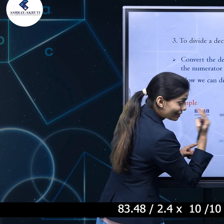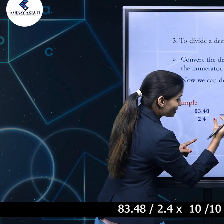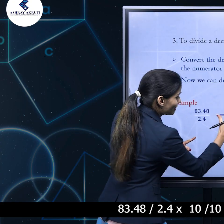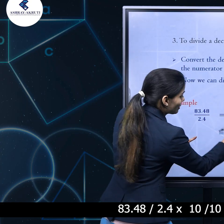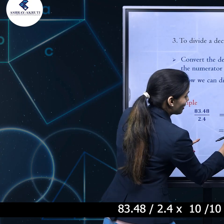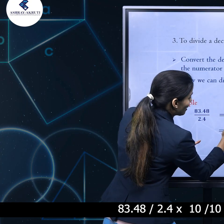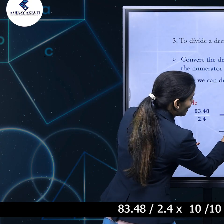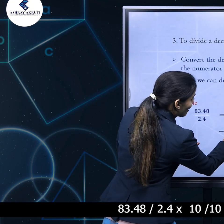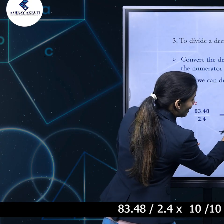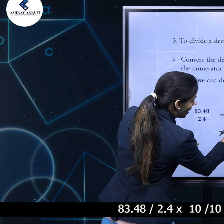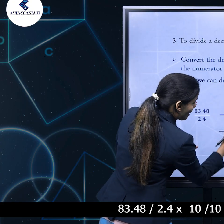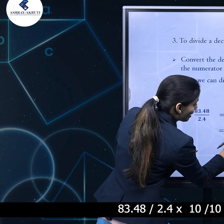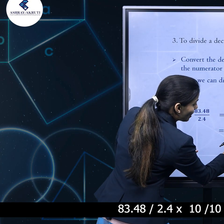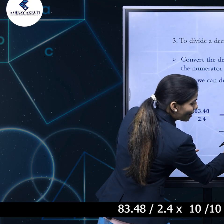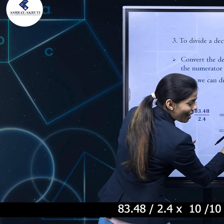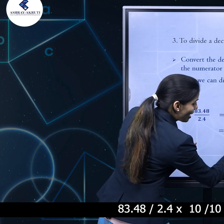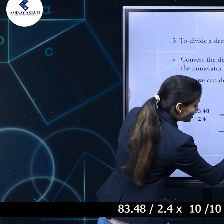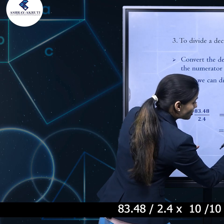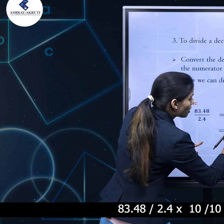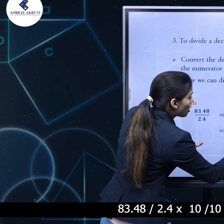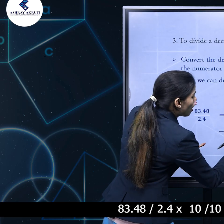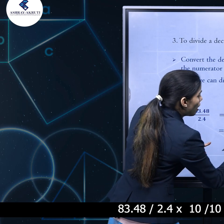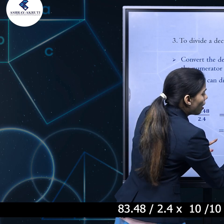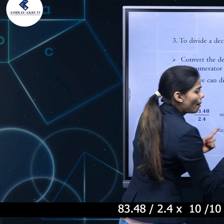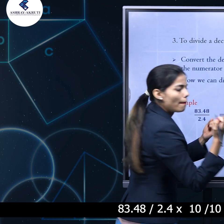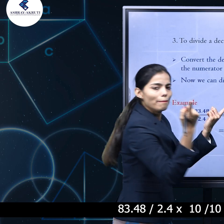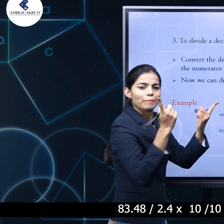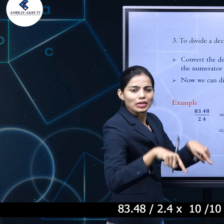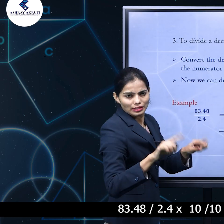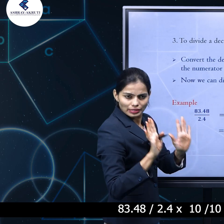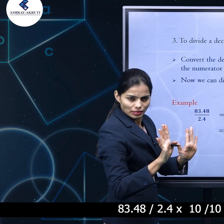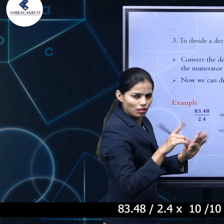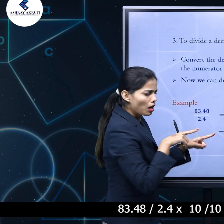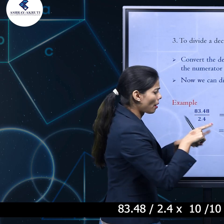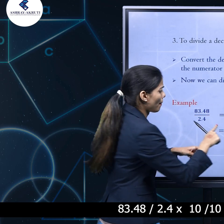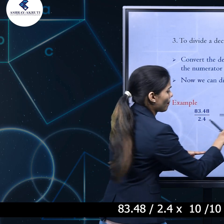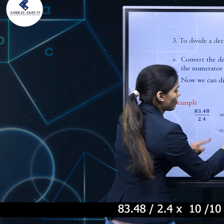(83.48) divided by 2.4 into 10 by 10 is equal to